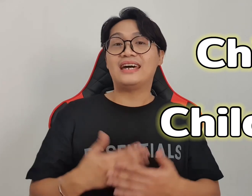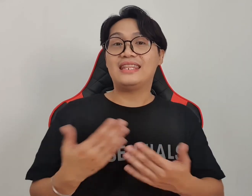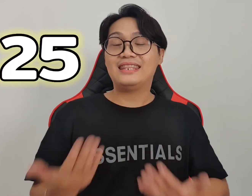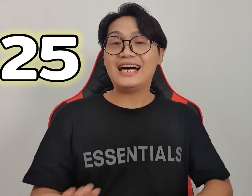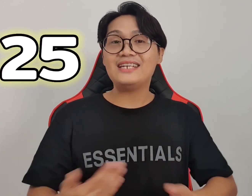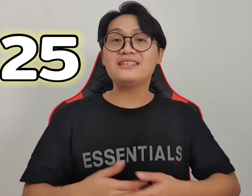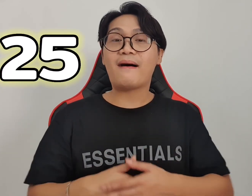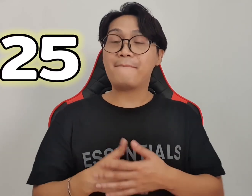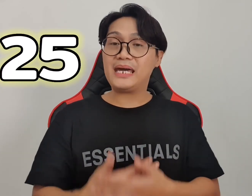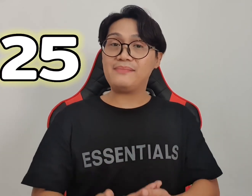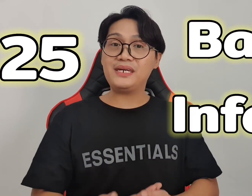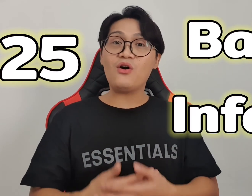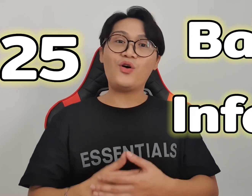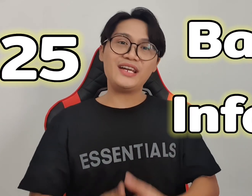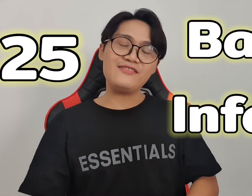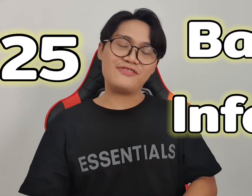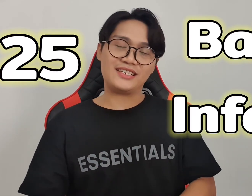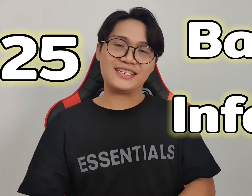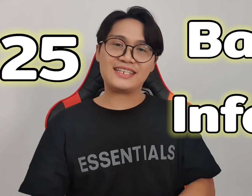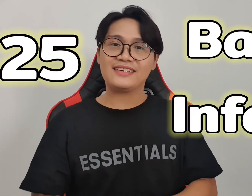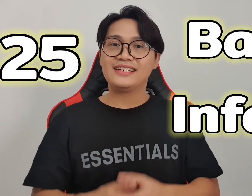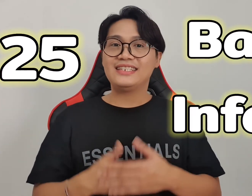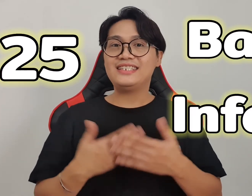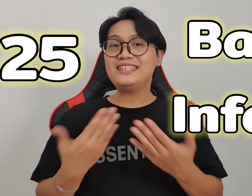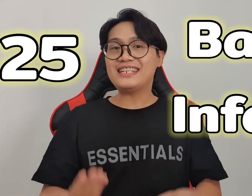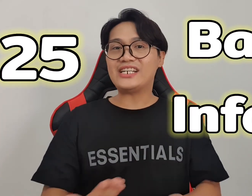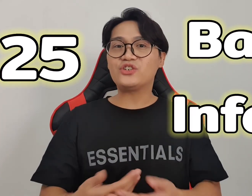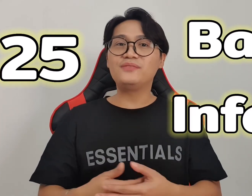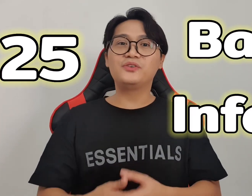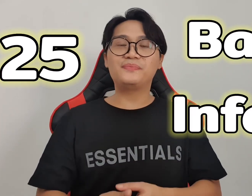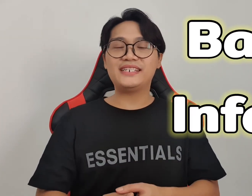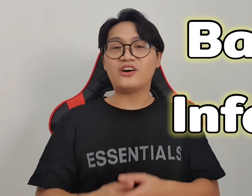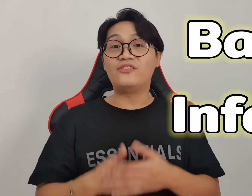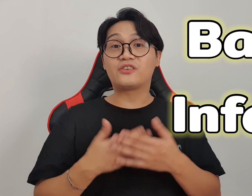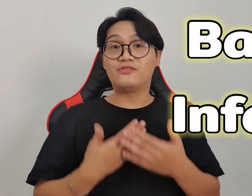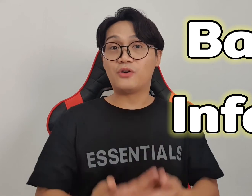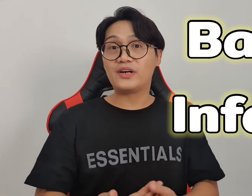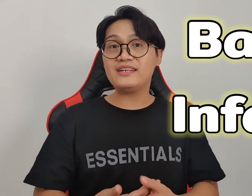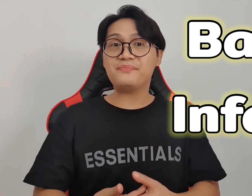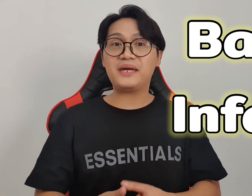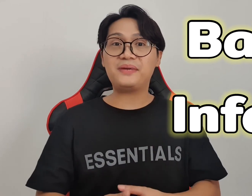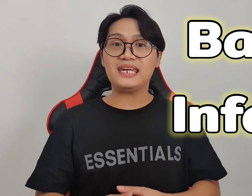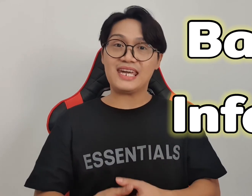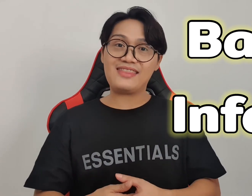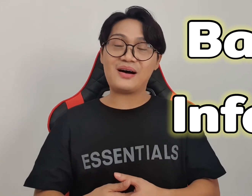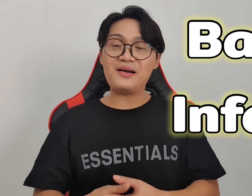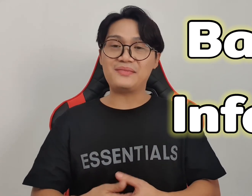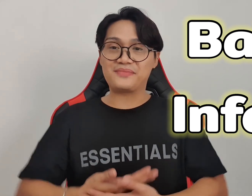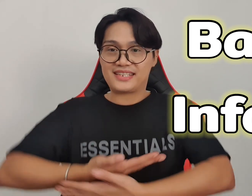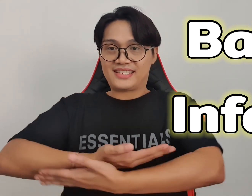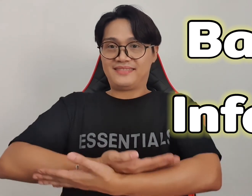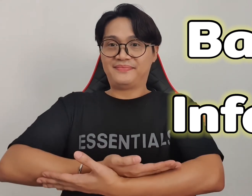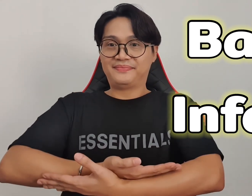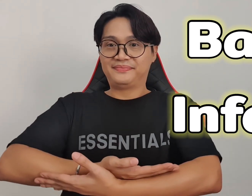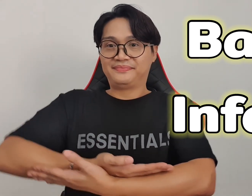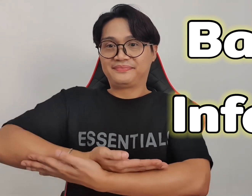And last, baby or infant. This is a natural movement of comforting a baby in the arms.